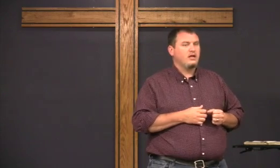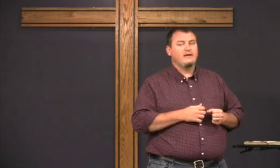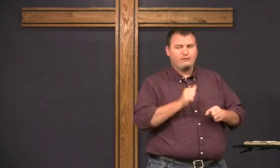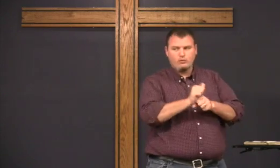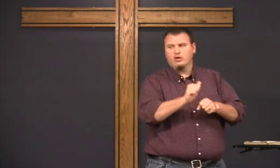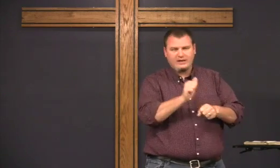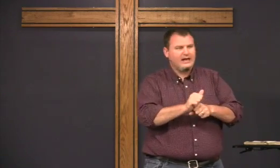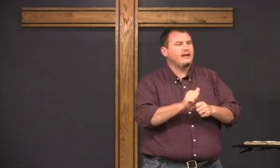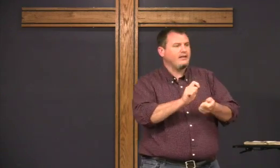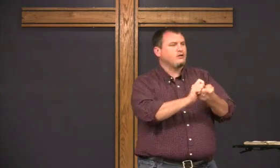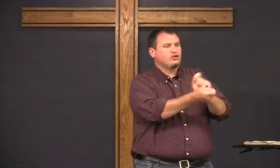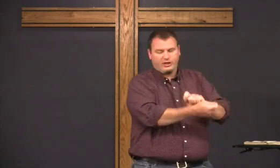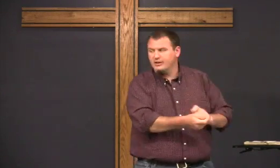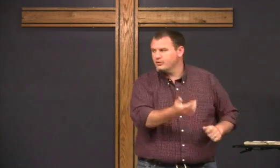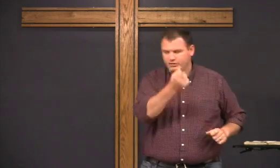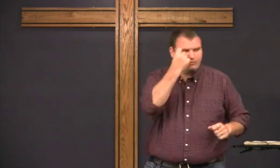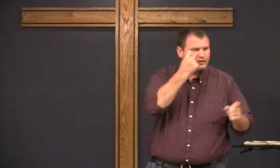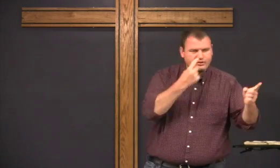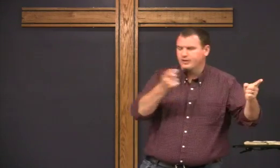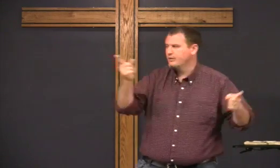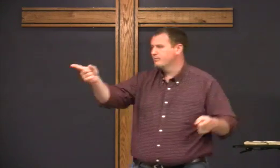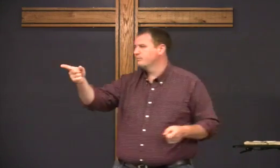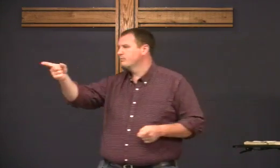If you work at it, they'll change. I understand.